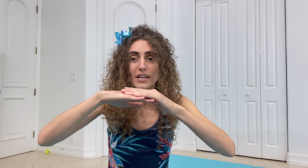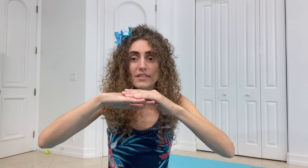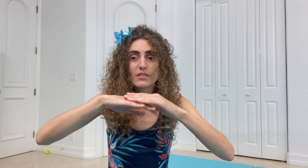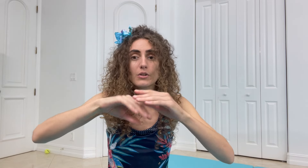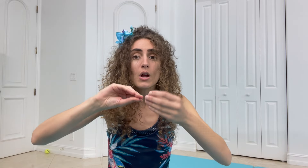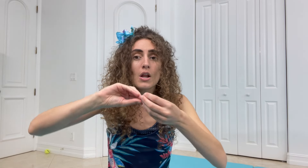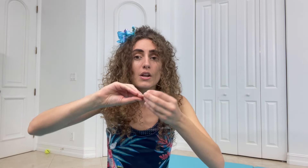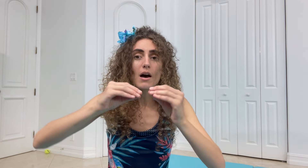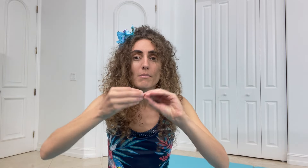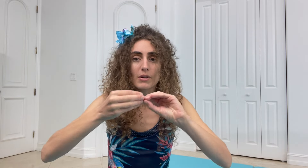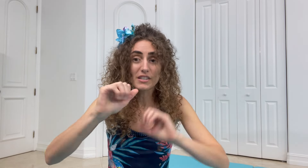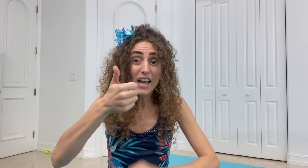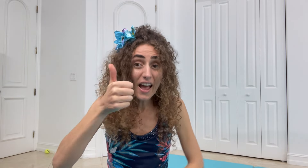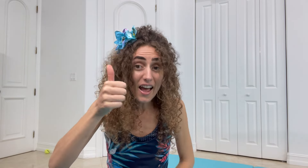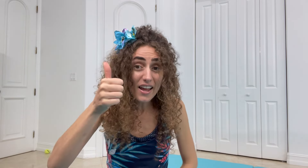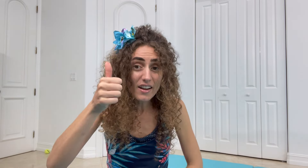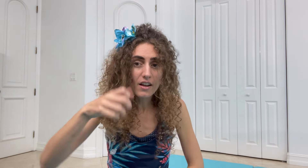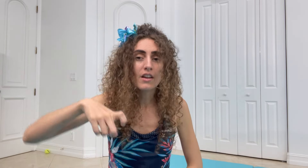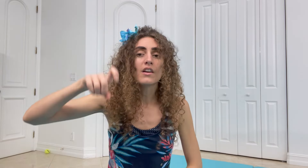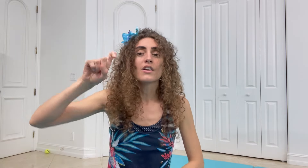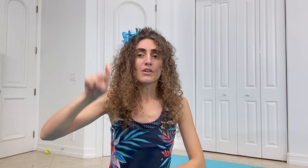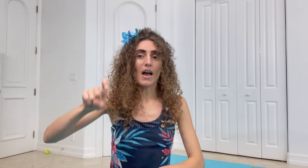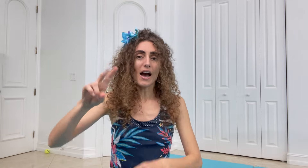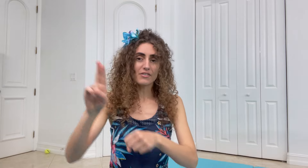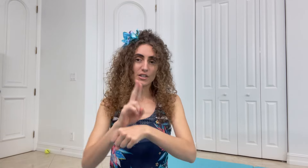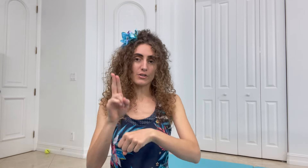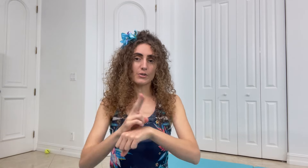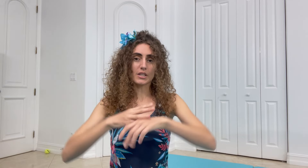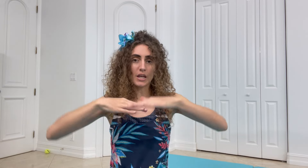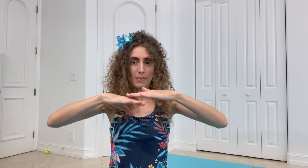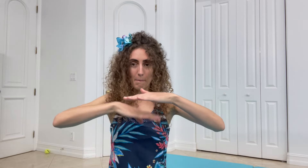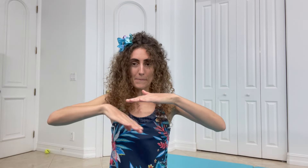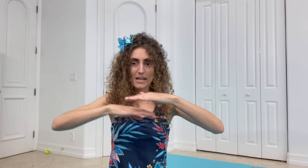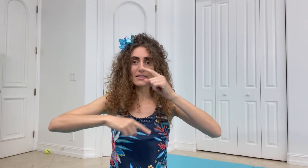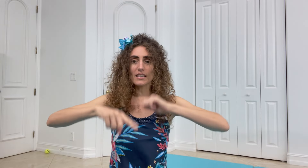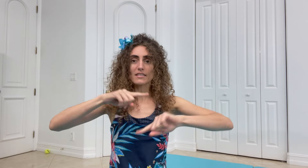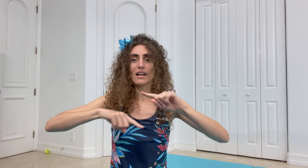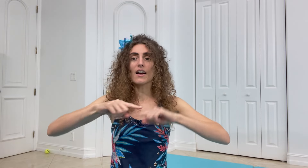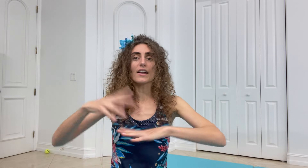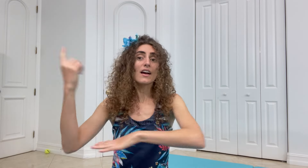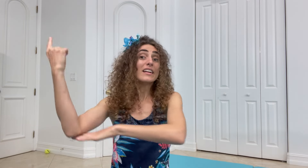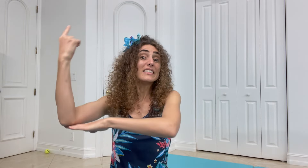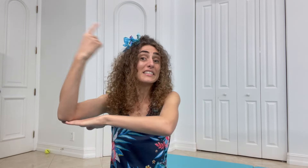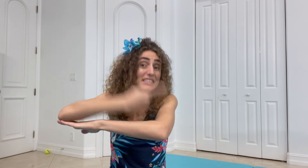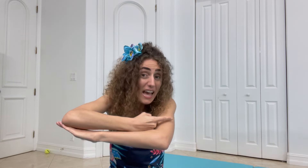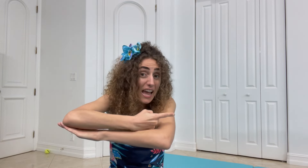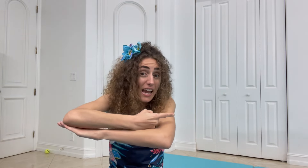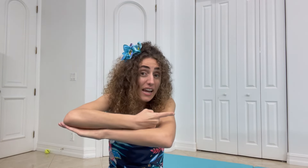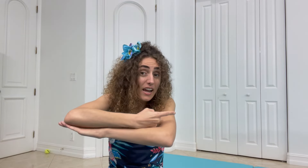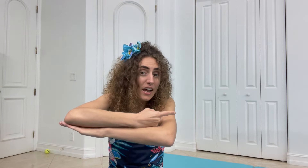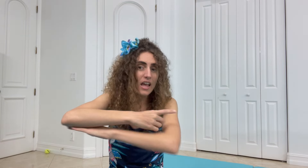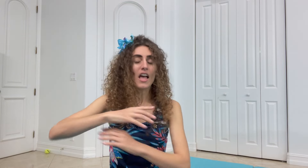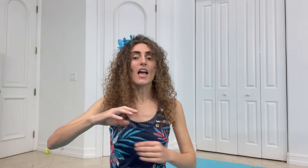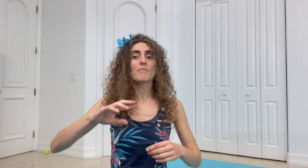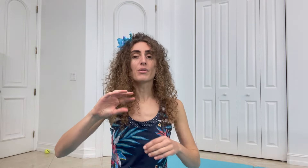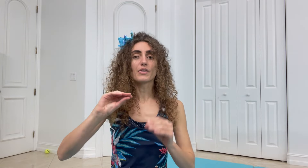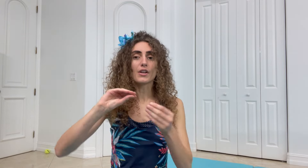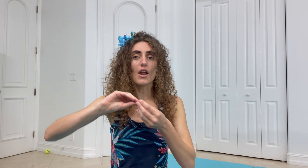to number 10, you have to use the basic sign day and put the